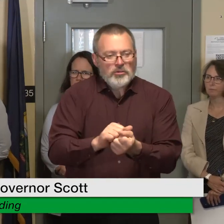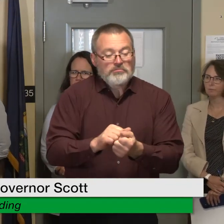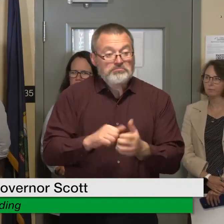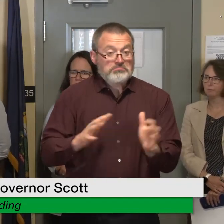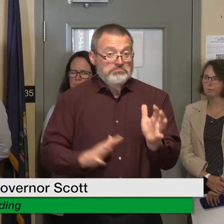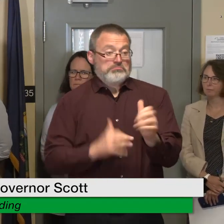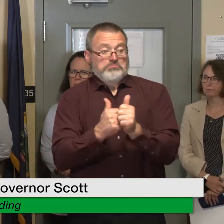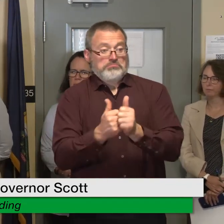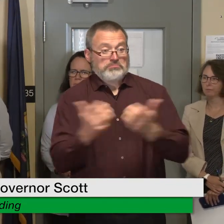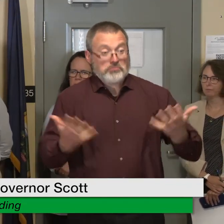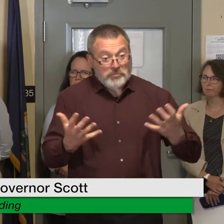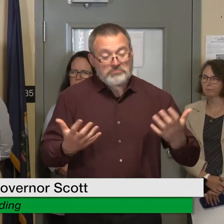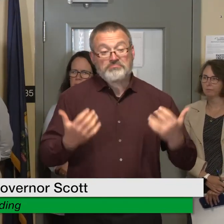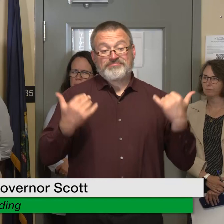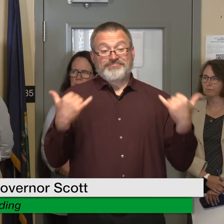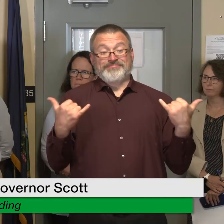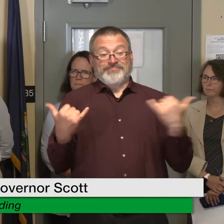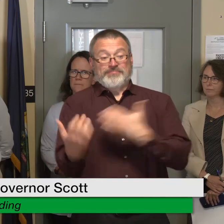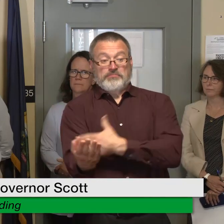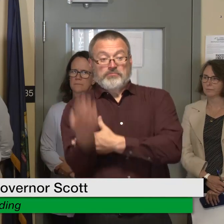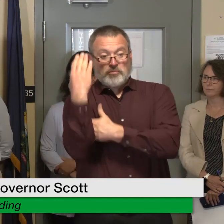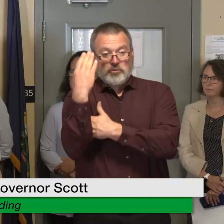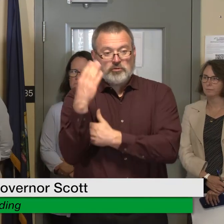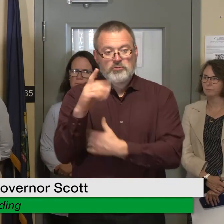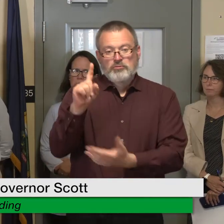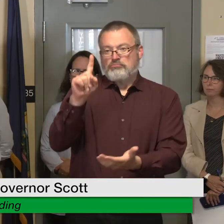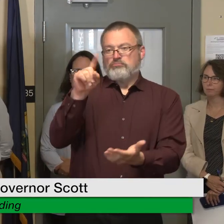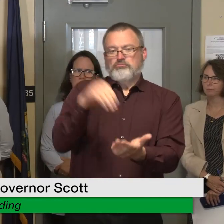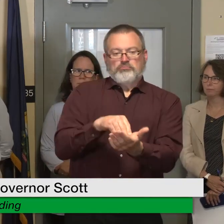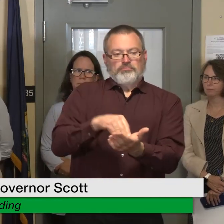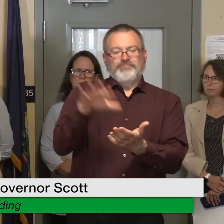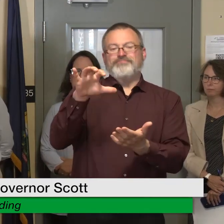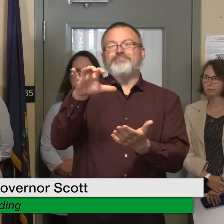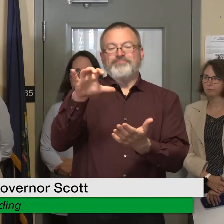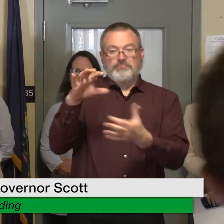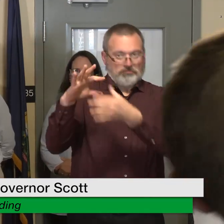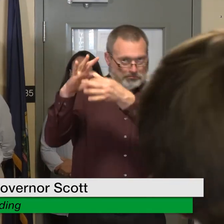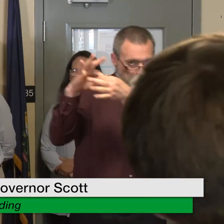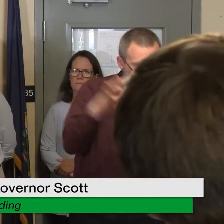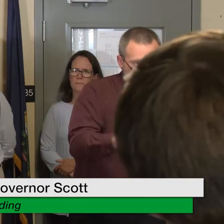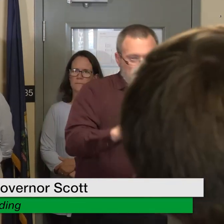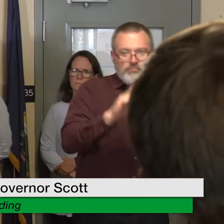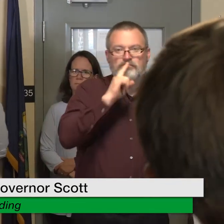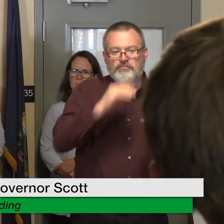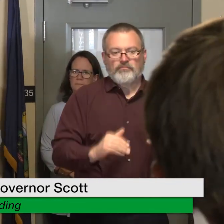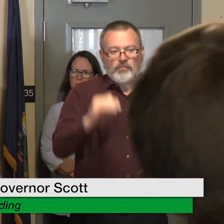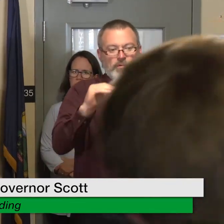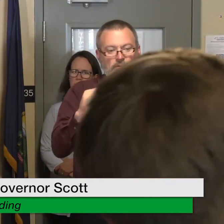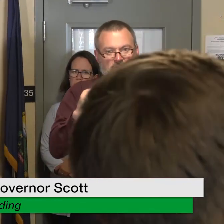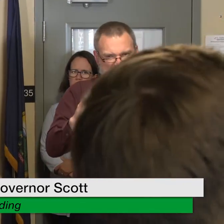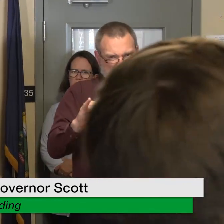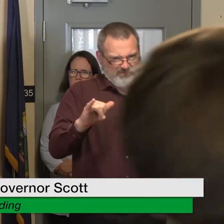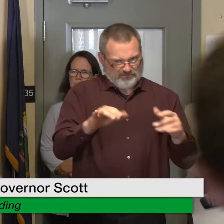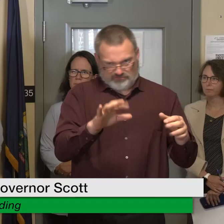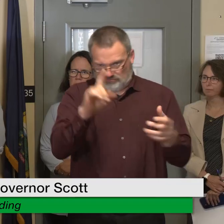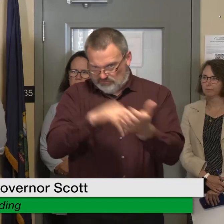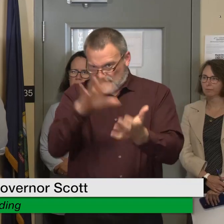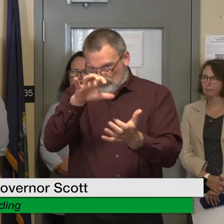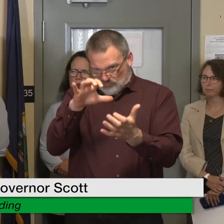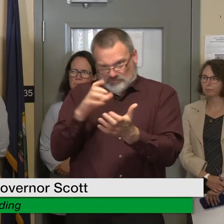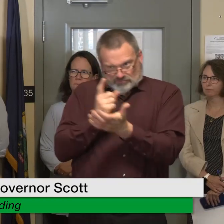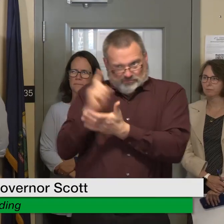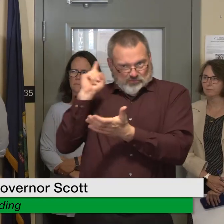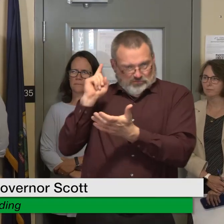had approximately 1,500 reports of flood-related damage that have come into 211. These